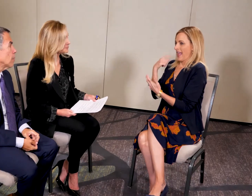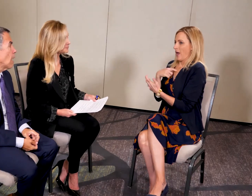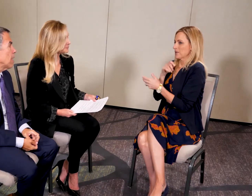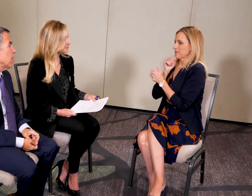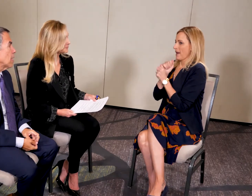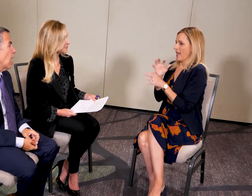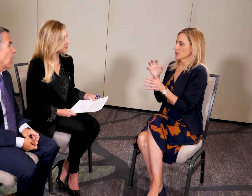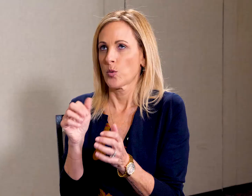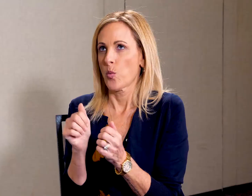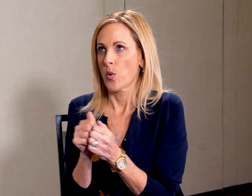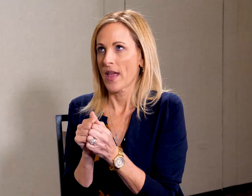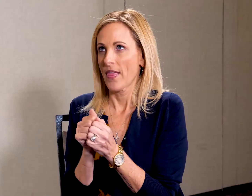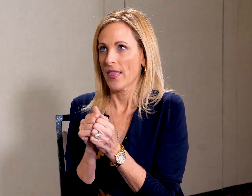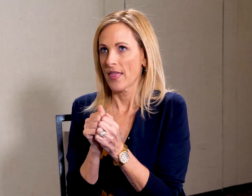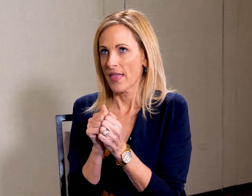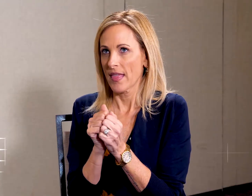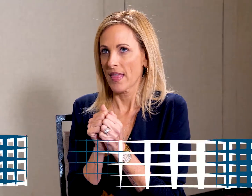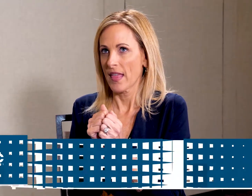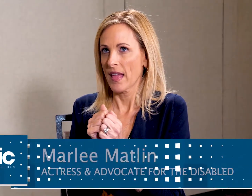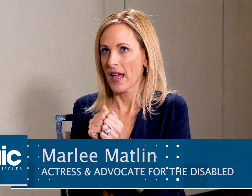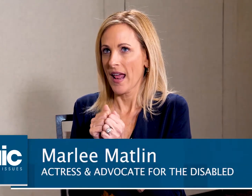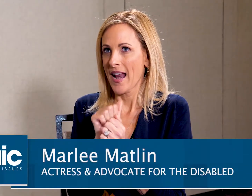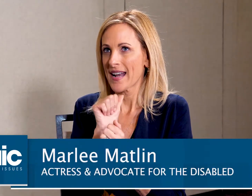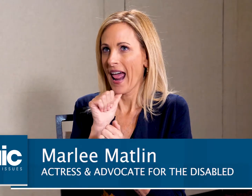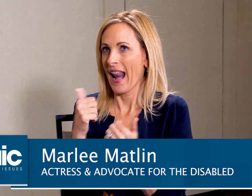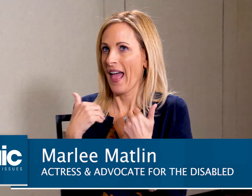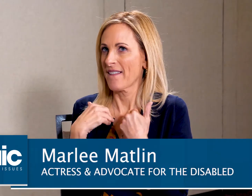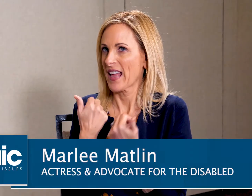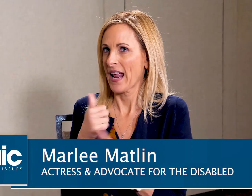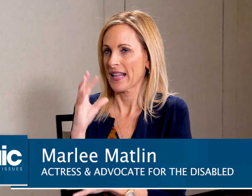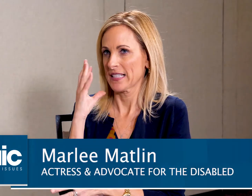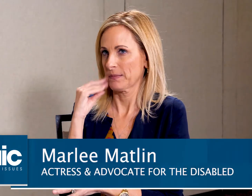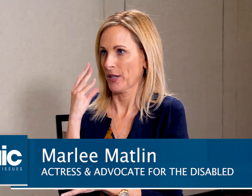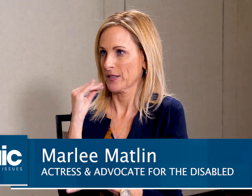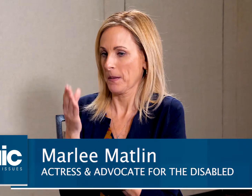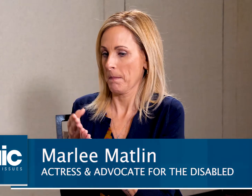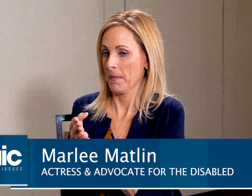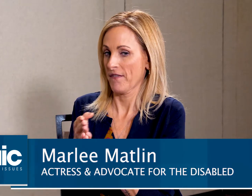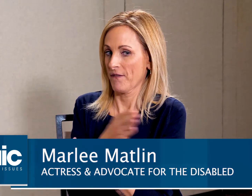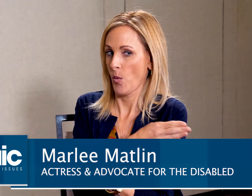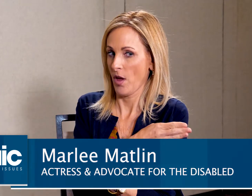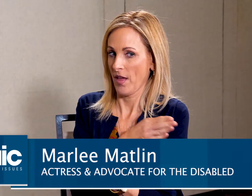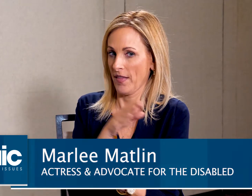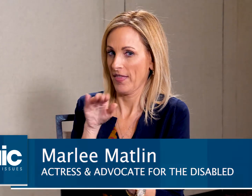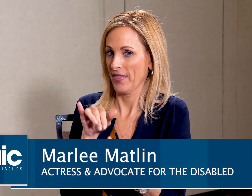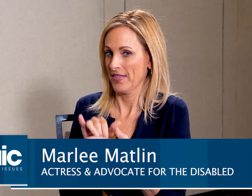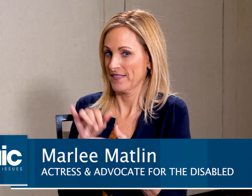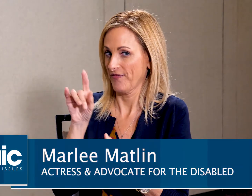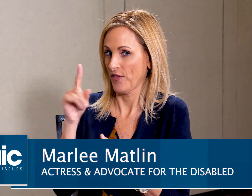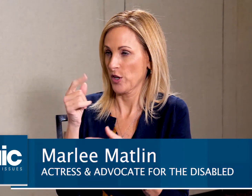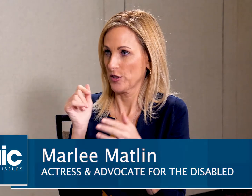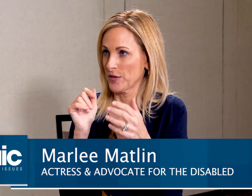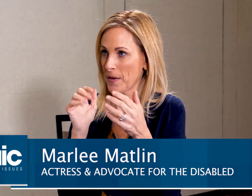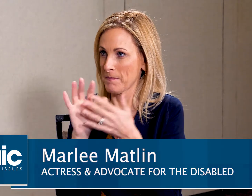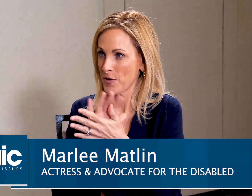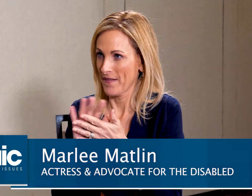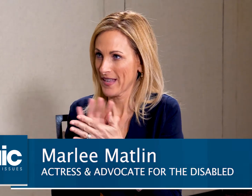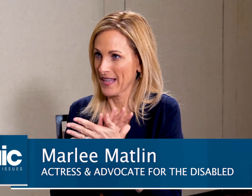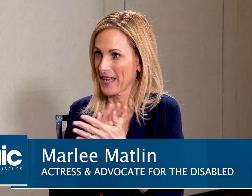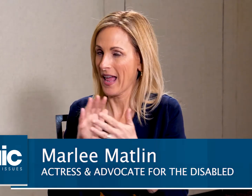I think I was blessed with not having any experience prior to the first